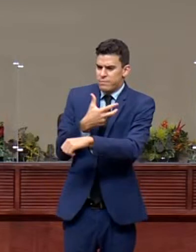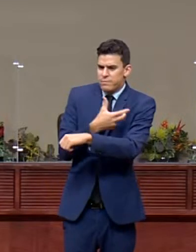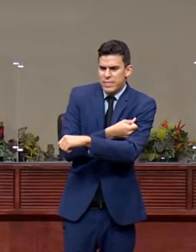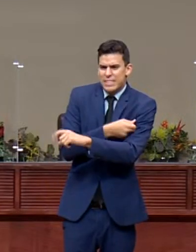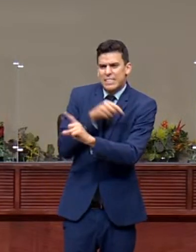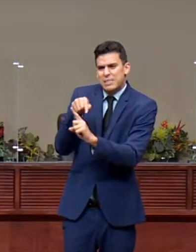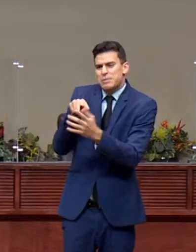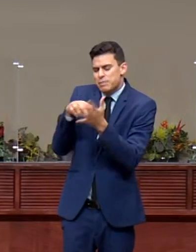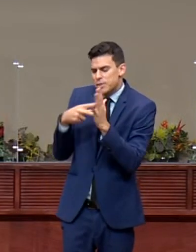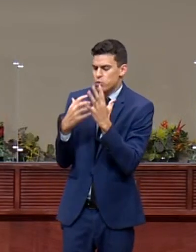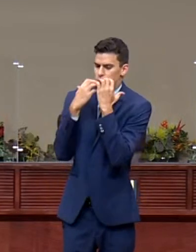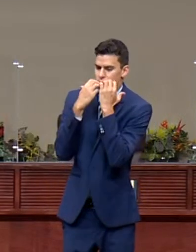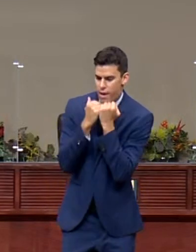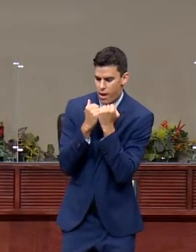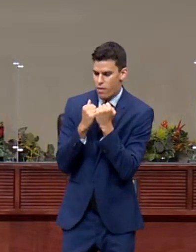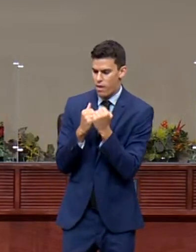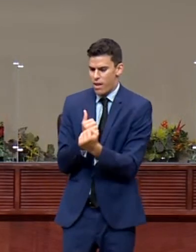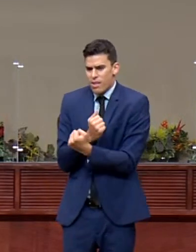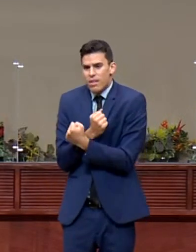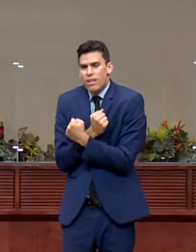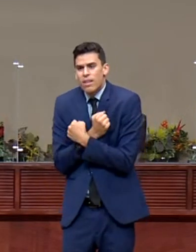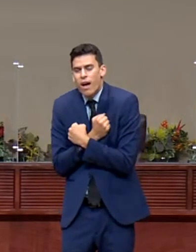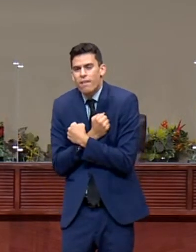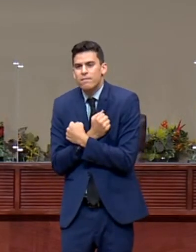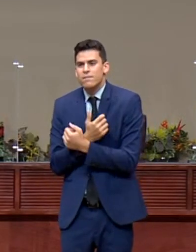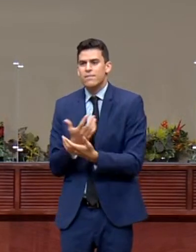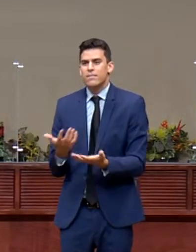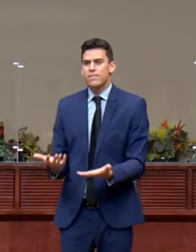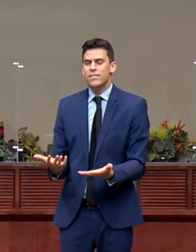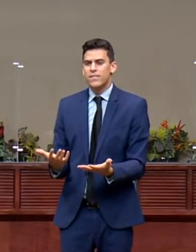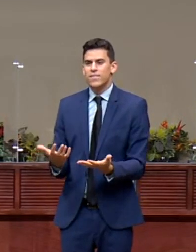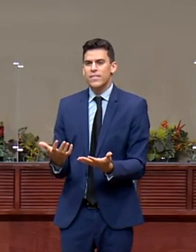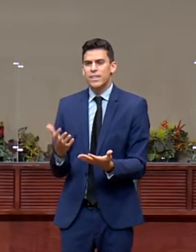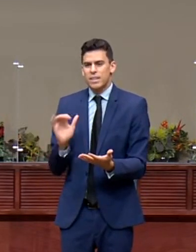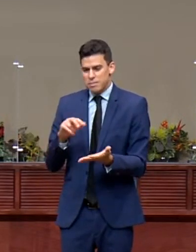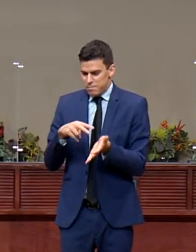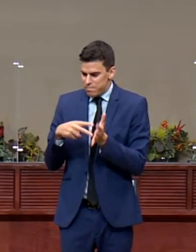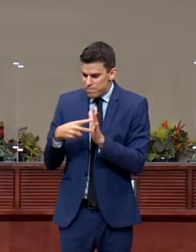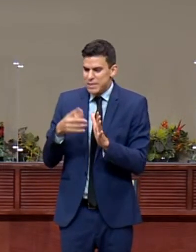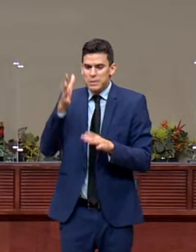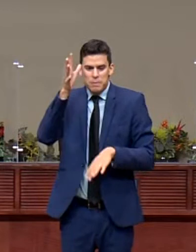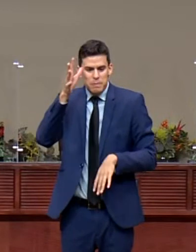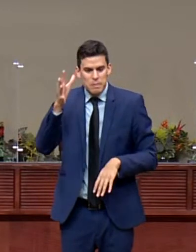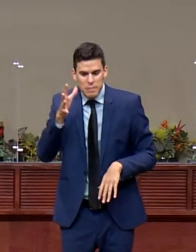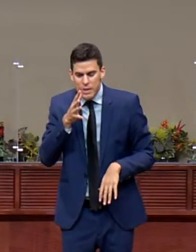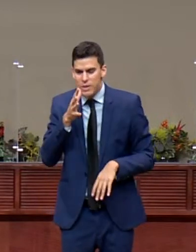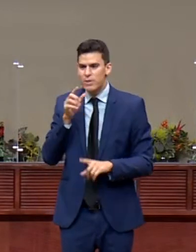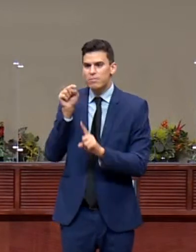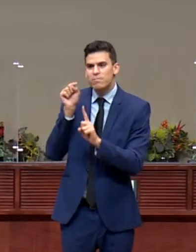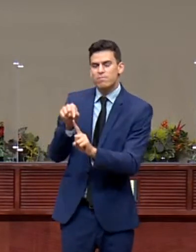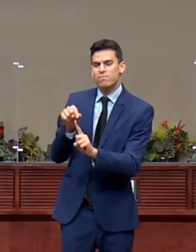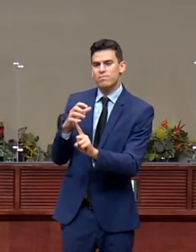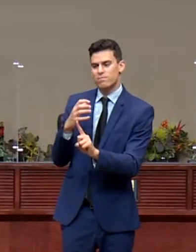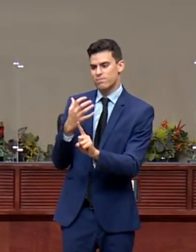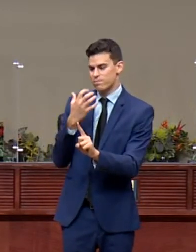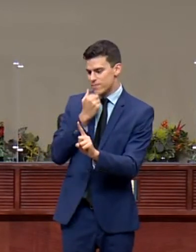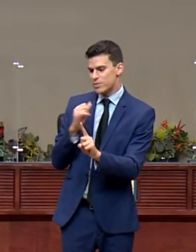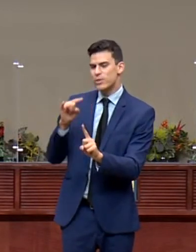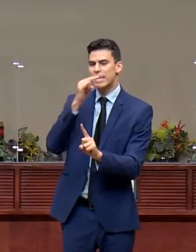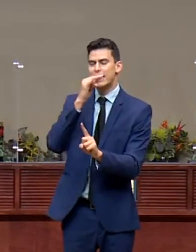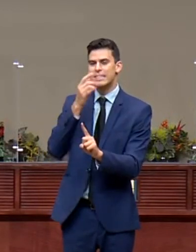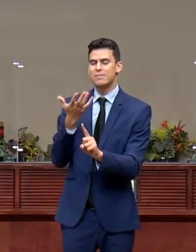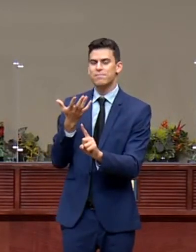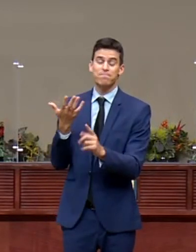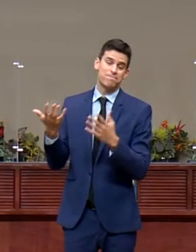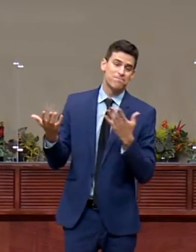that you love them. This is what responsible parenting and membership in a community is all about. So with that,